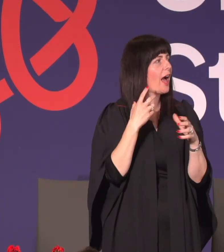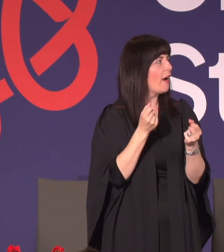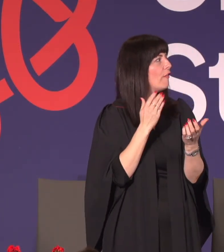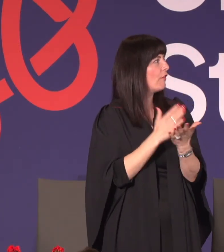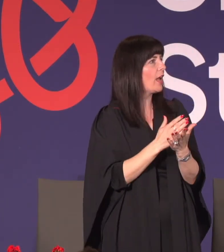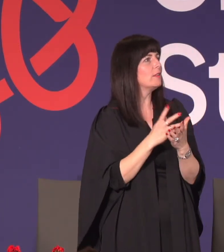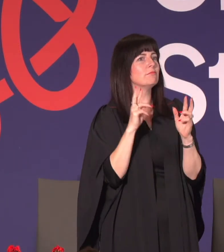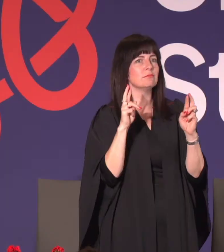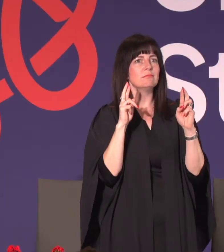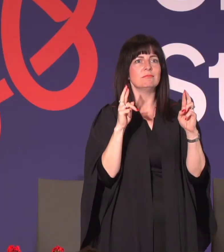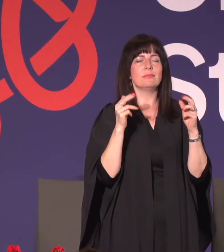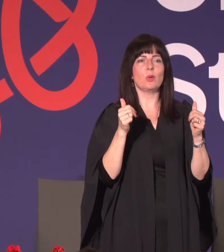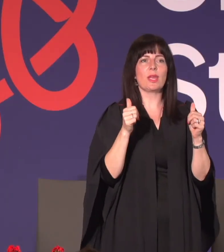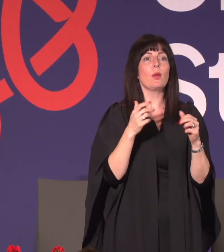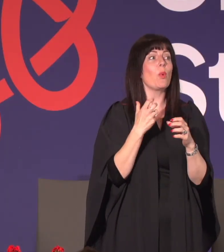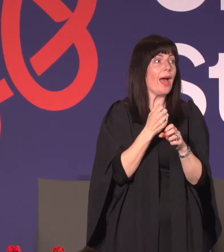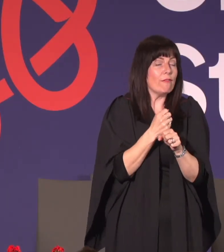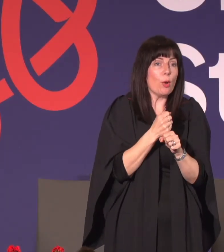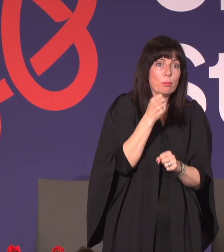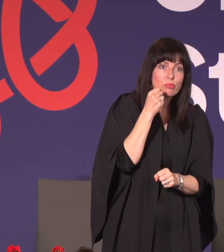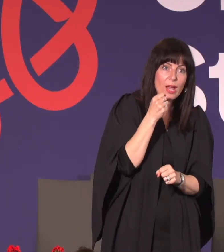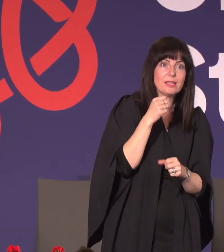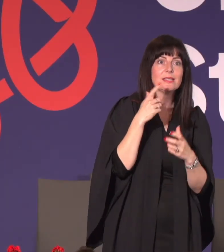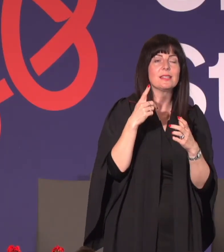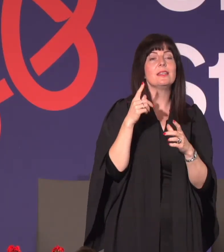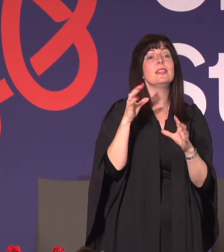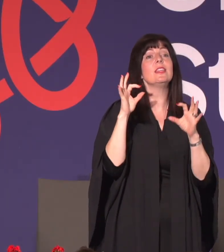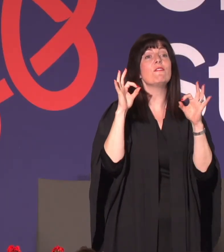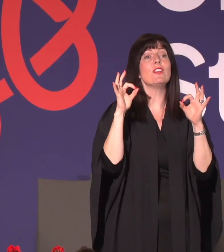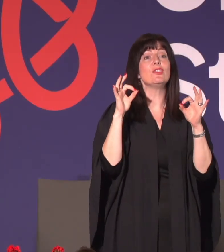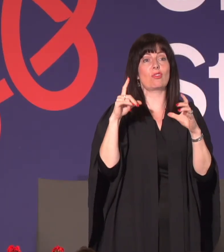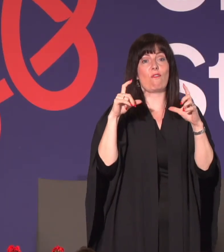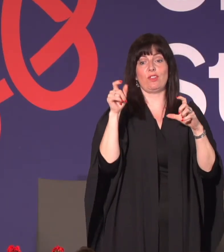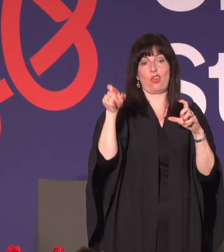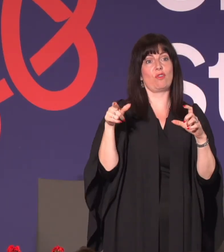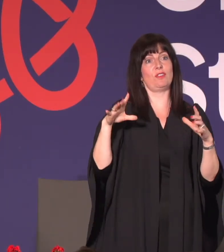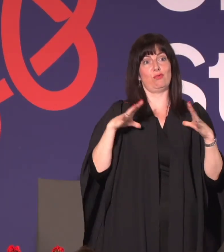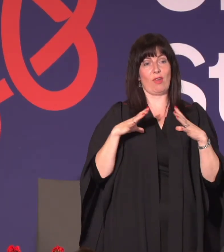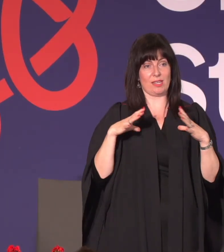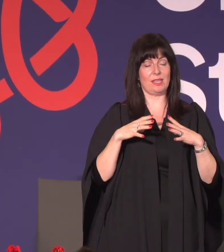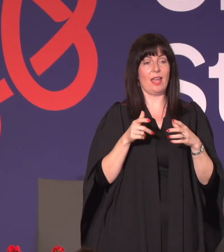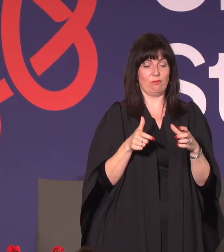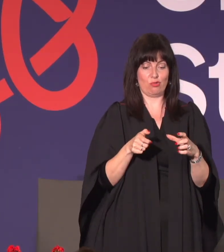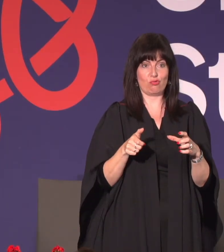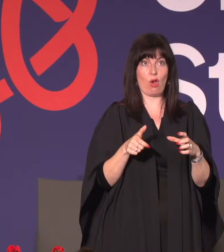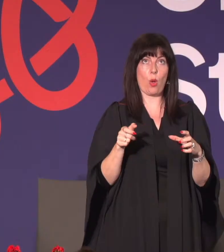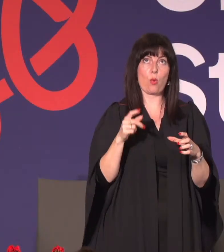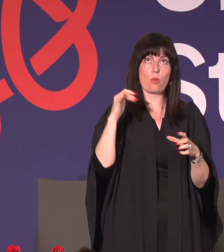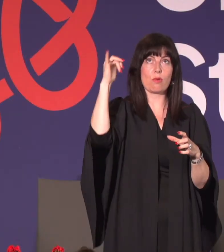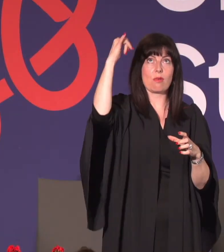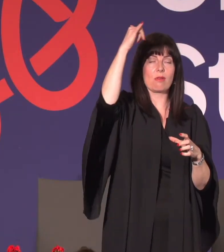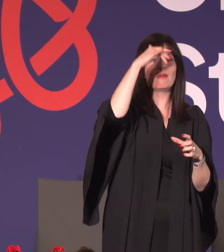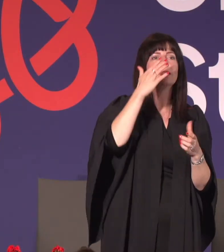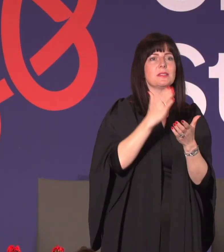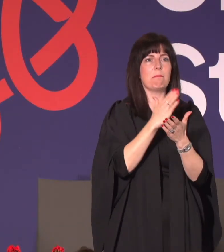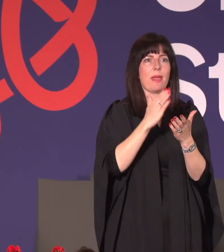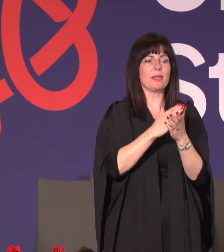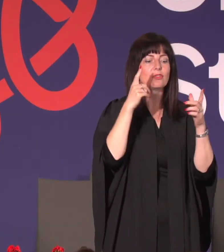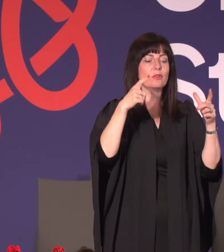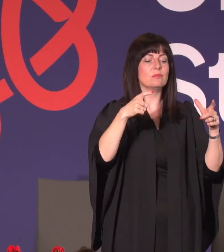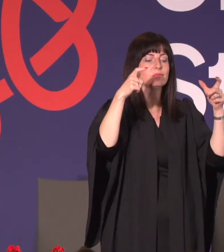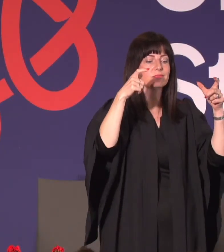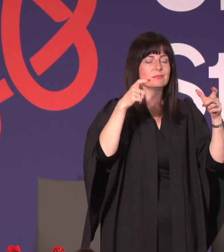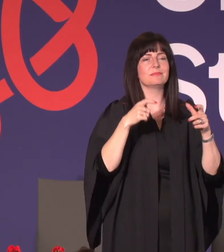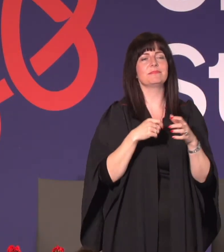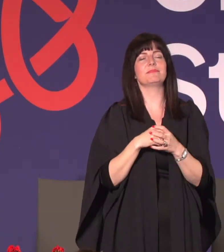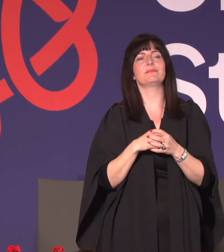We do have umbrellas if it is needed, and our official photographer is ready, along with a drone, because we really want to make sure that you get the chance to have that